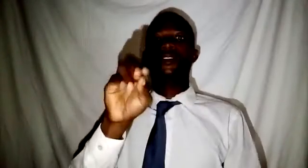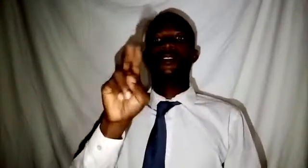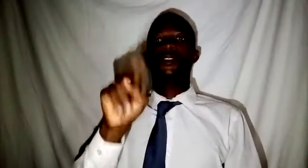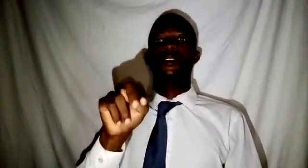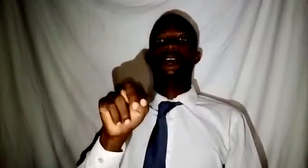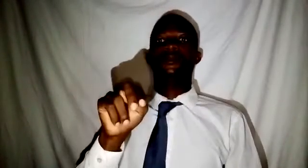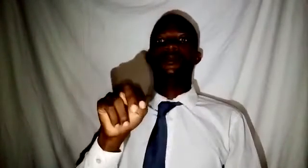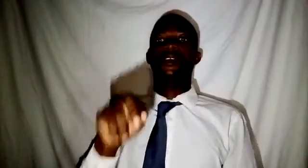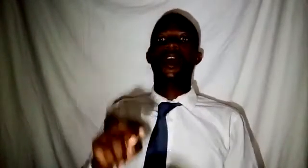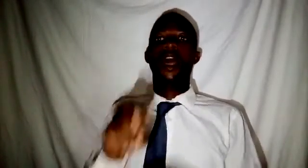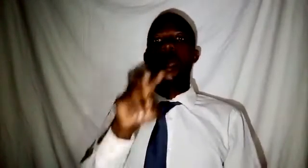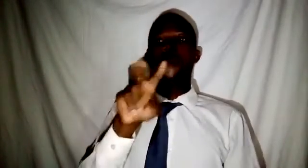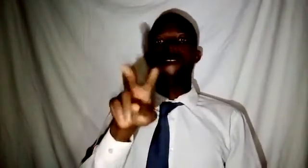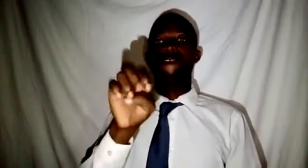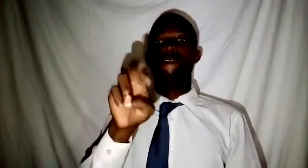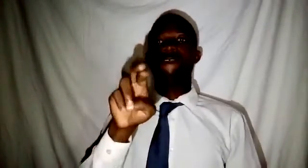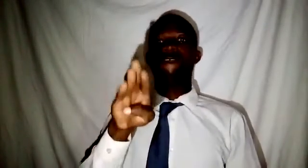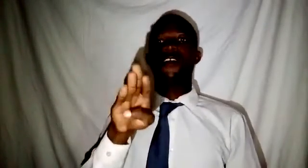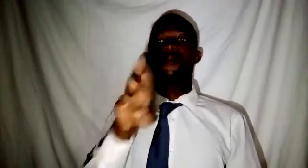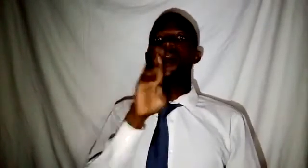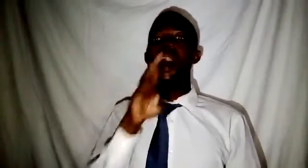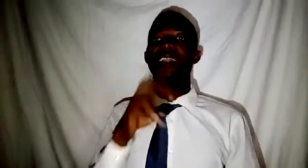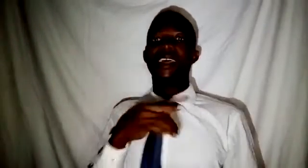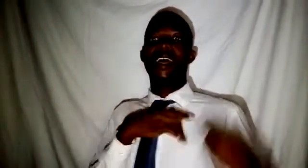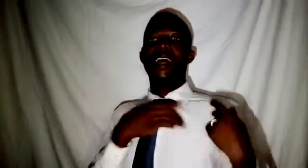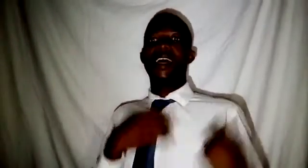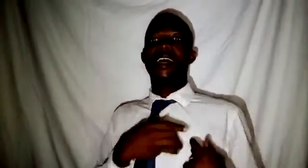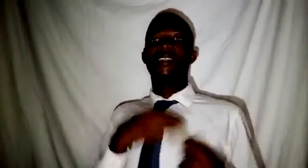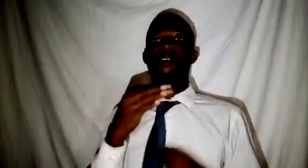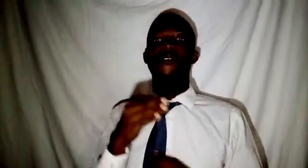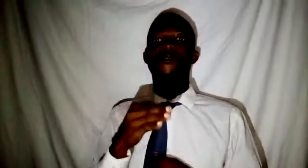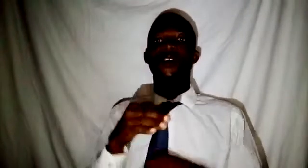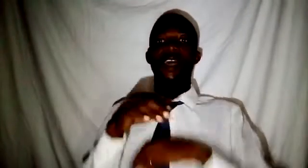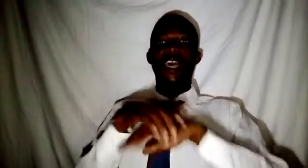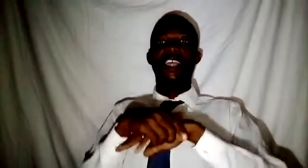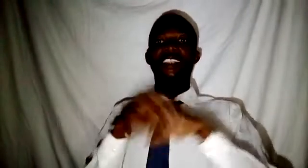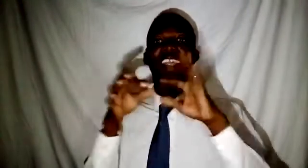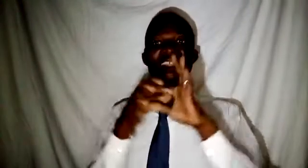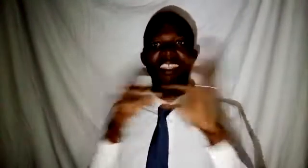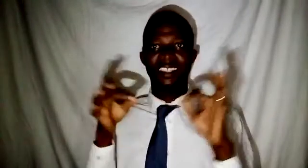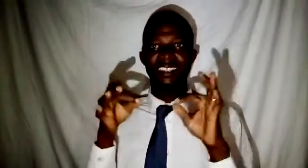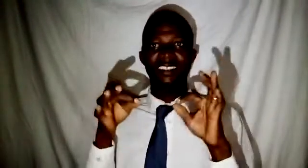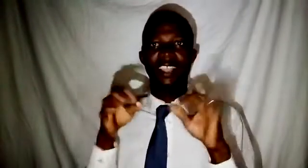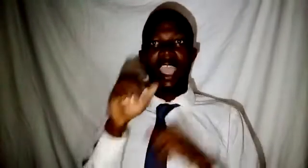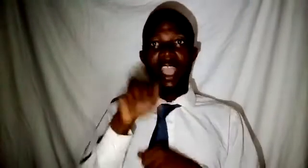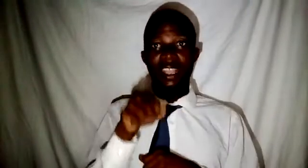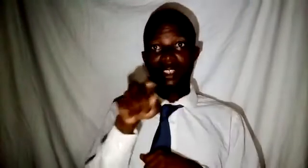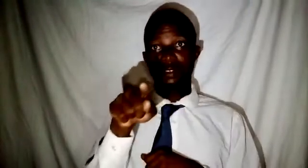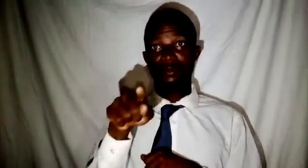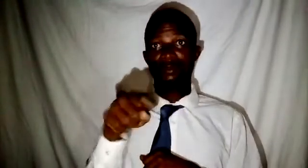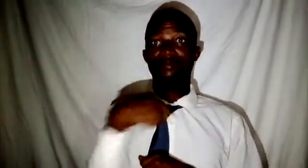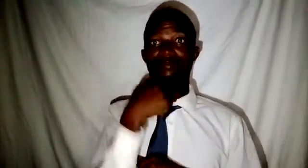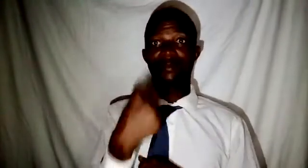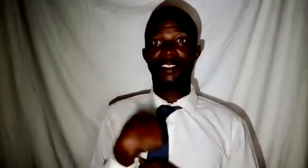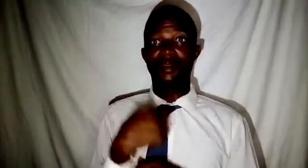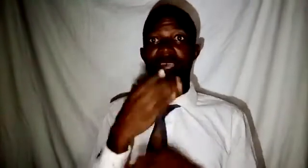the arts of English sentences. Can you mention some words